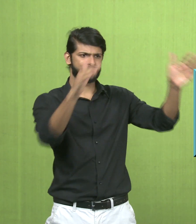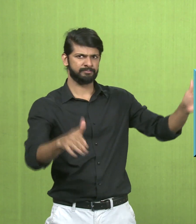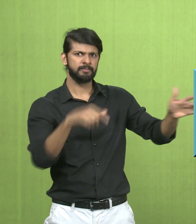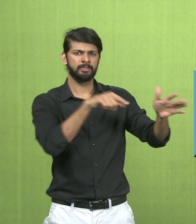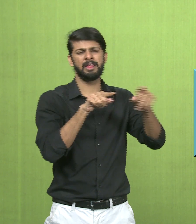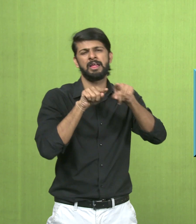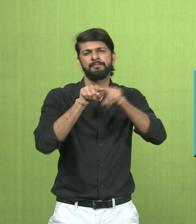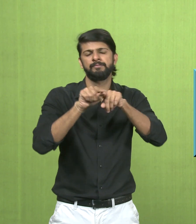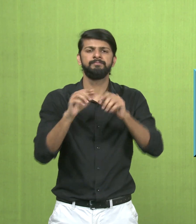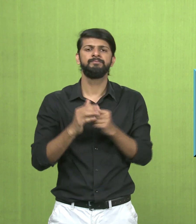kiln,